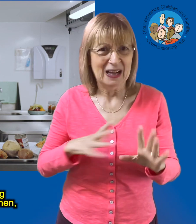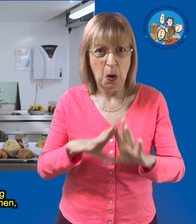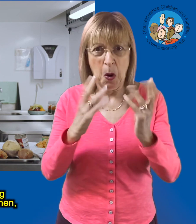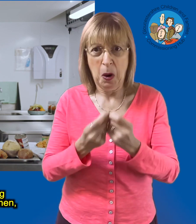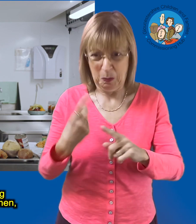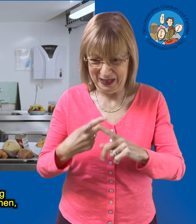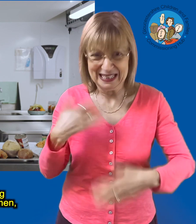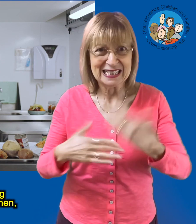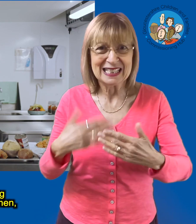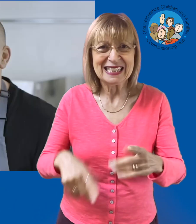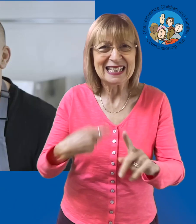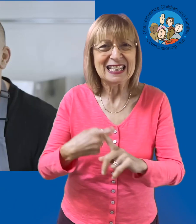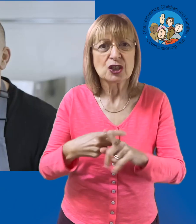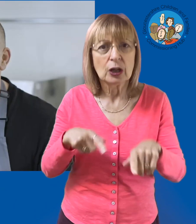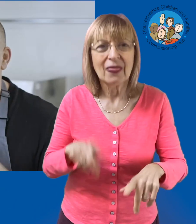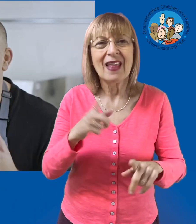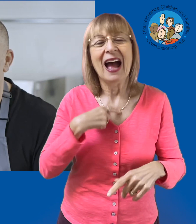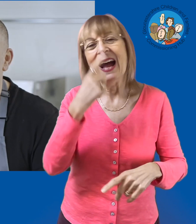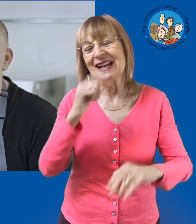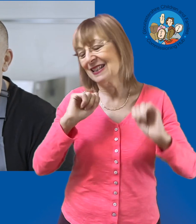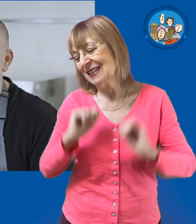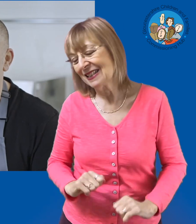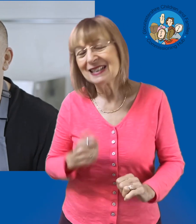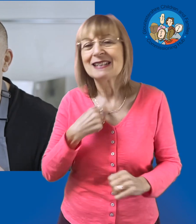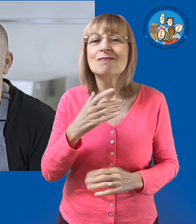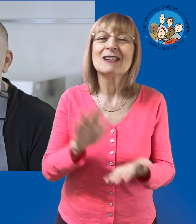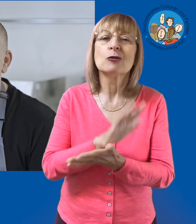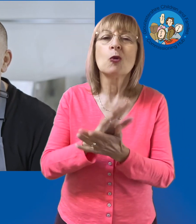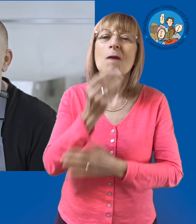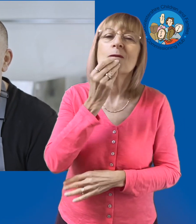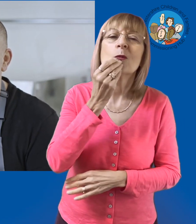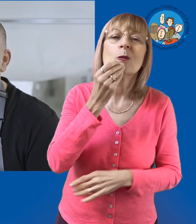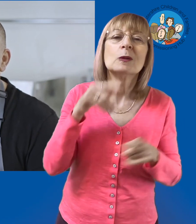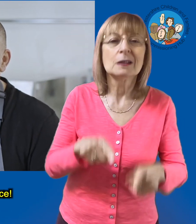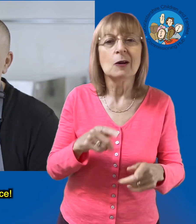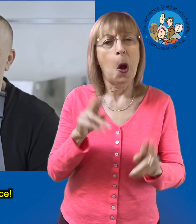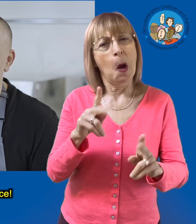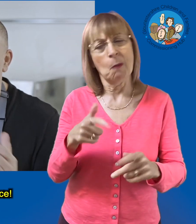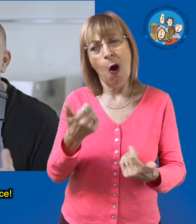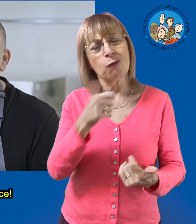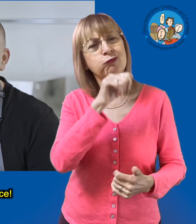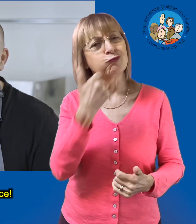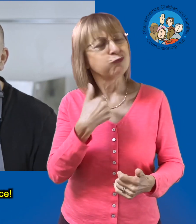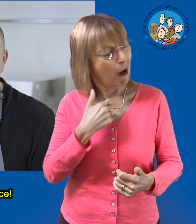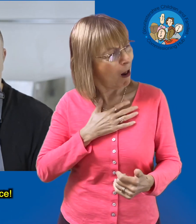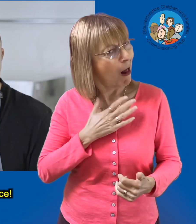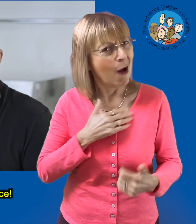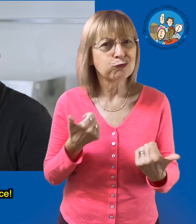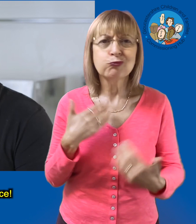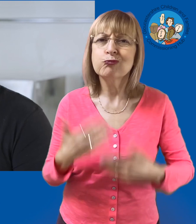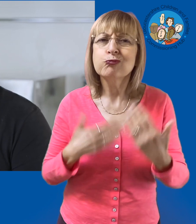done as quickly as possible in the kitchens so that we can actually sit down and enjoy the food that we cook. So hopefully it'll be a